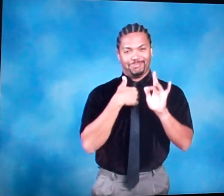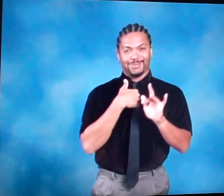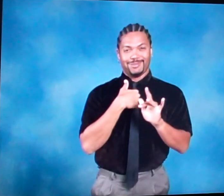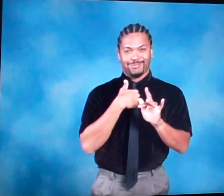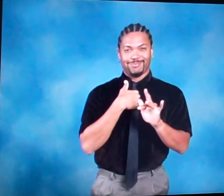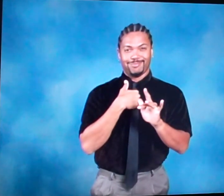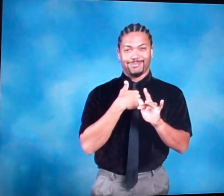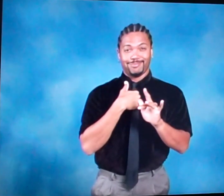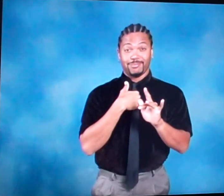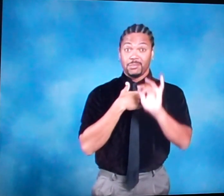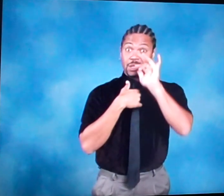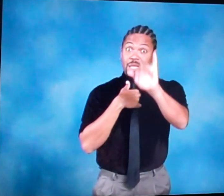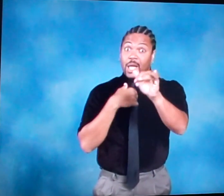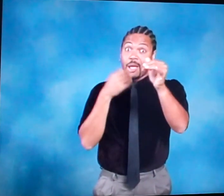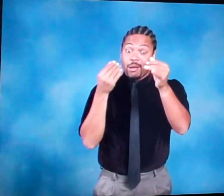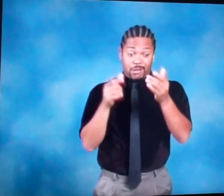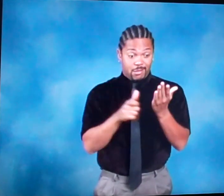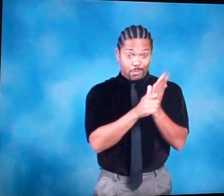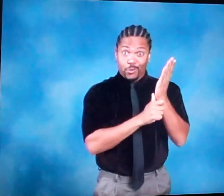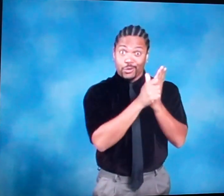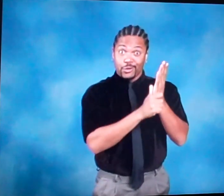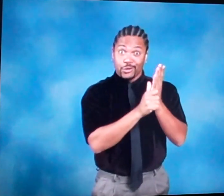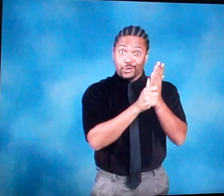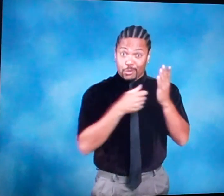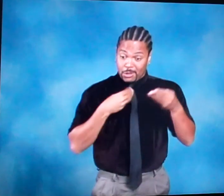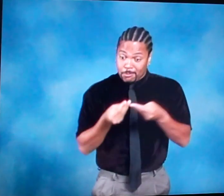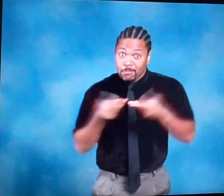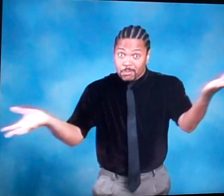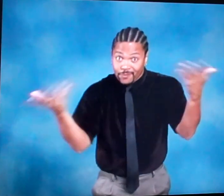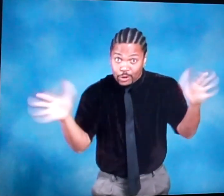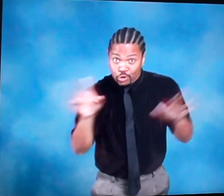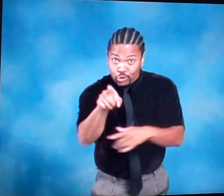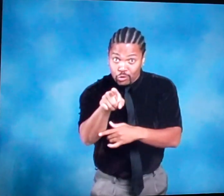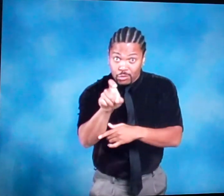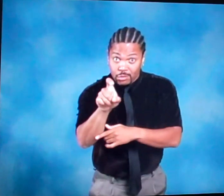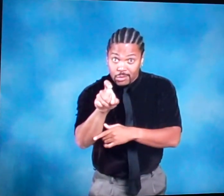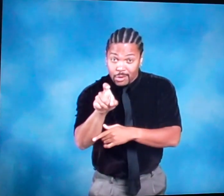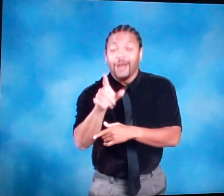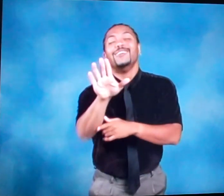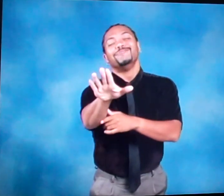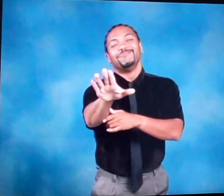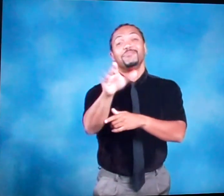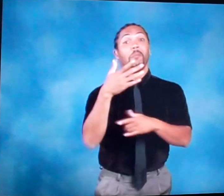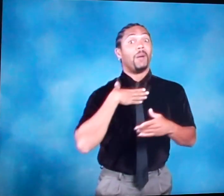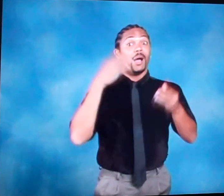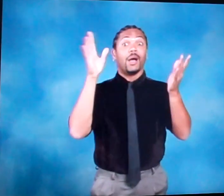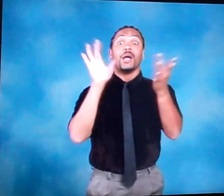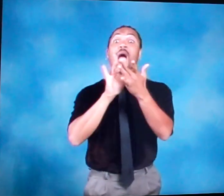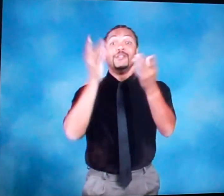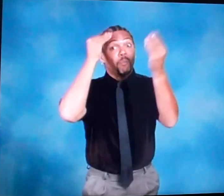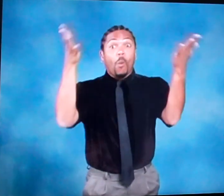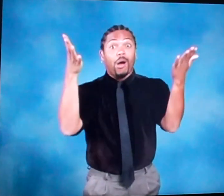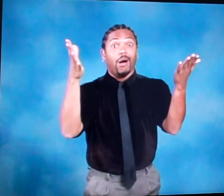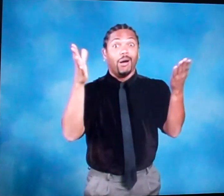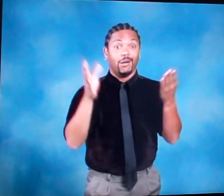If you have any more questions along the way, feel free to contact me. And the pamphlet I've already handed out. Did you guys get that? Okay,